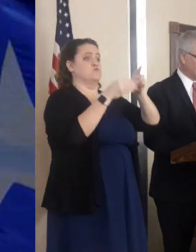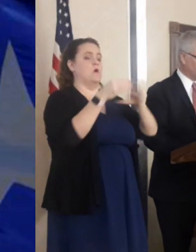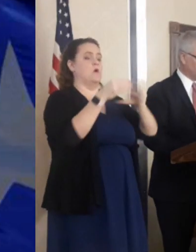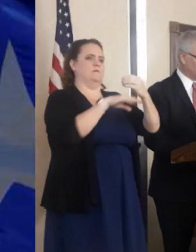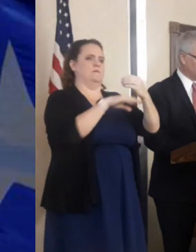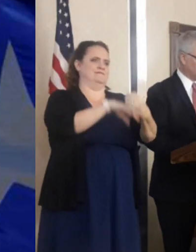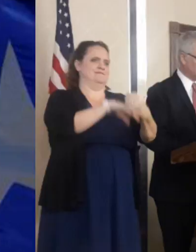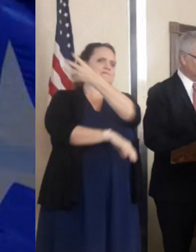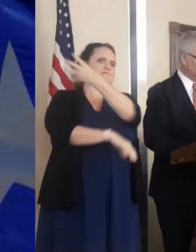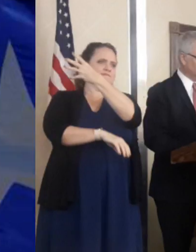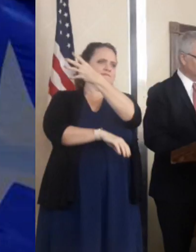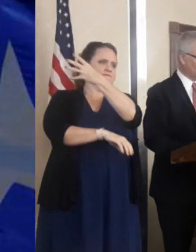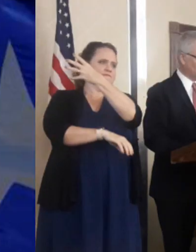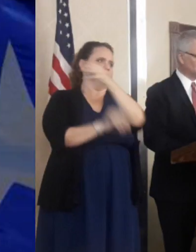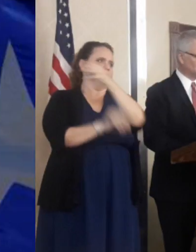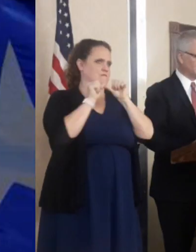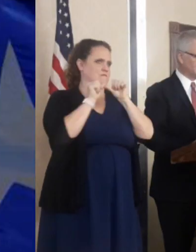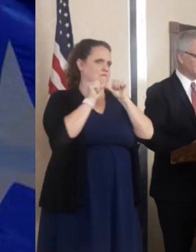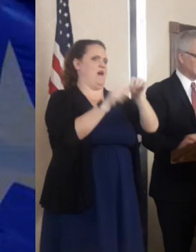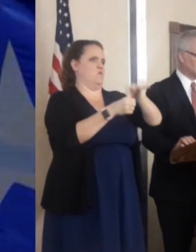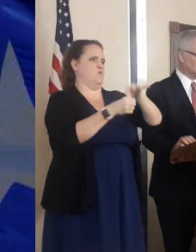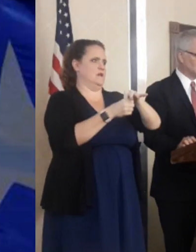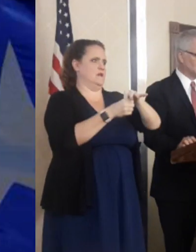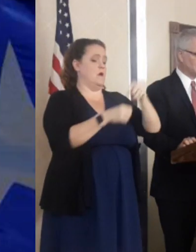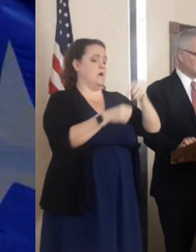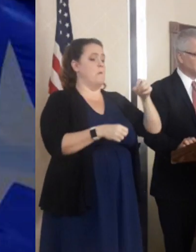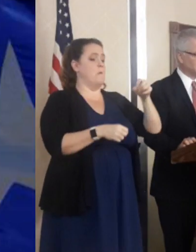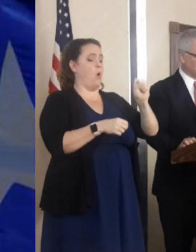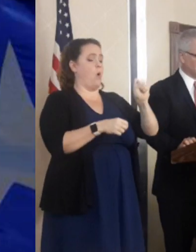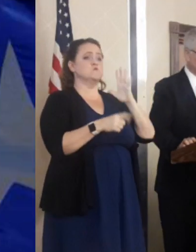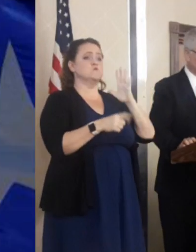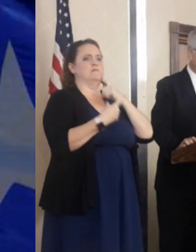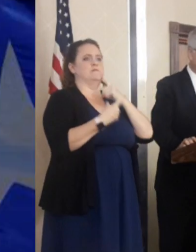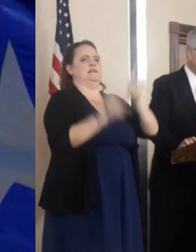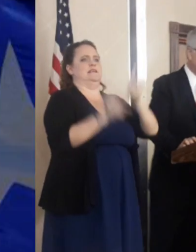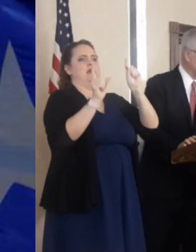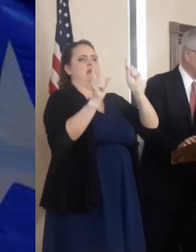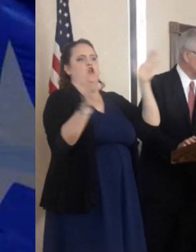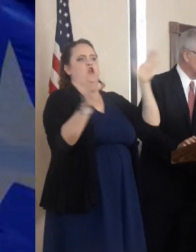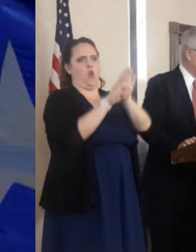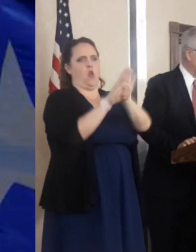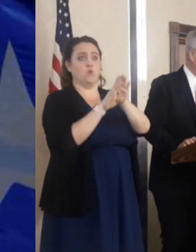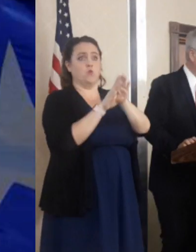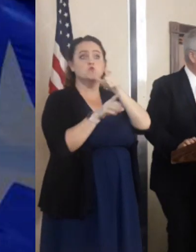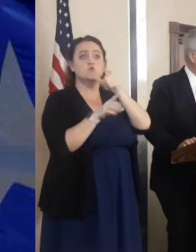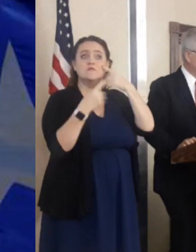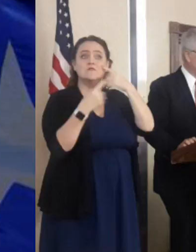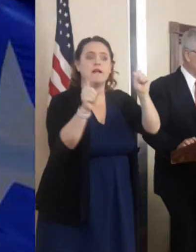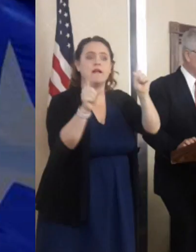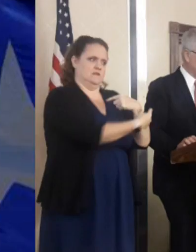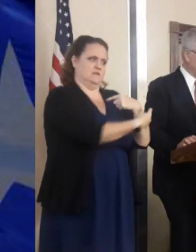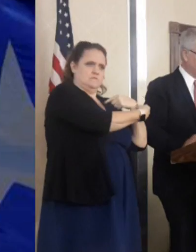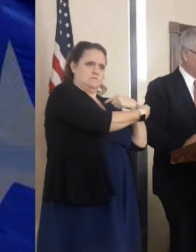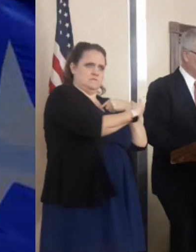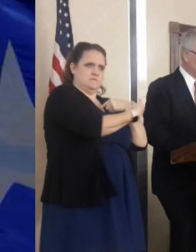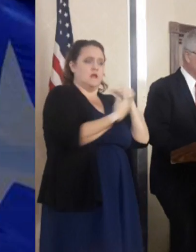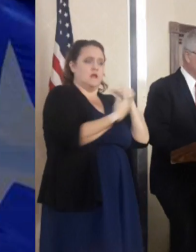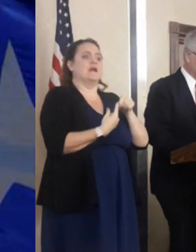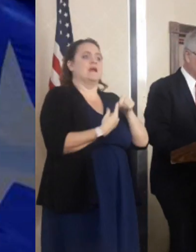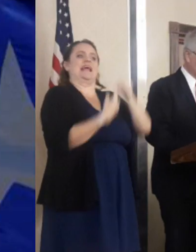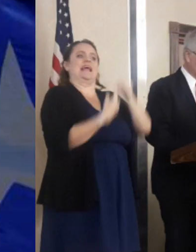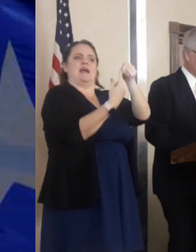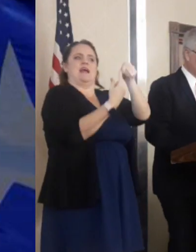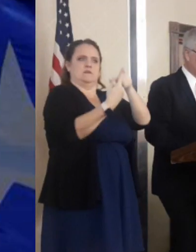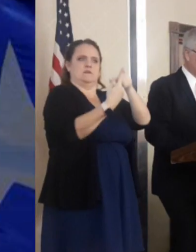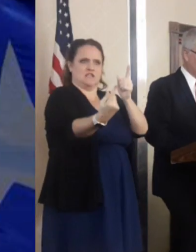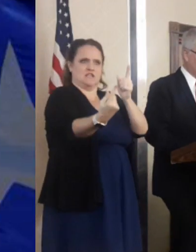voting period. The poll shall be declared closed by the chairman unless there is an objection, in which case a 2/3 vote